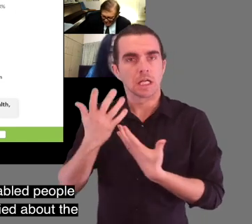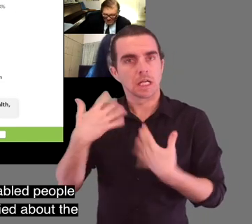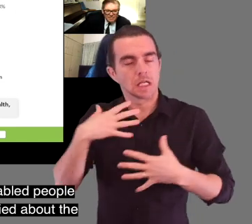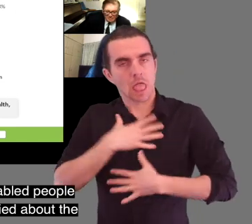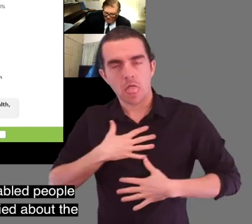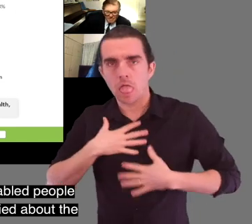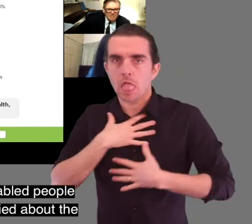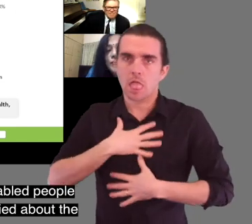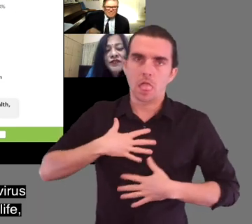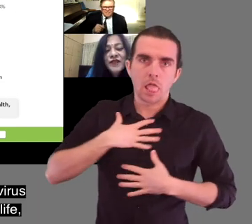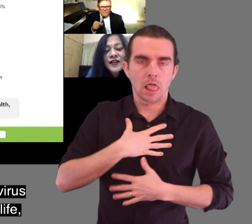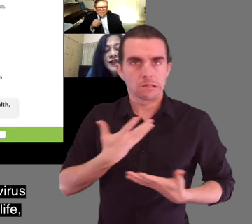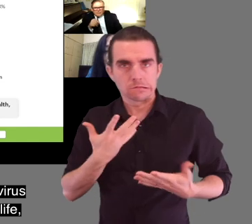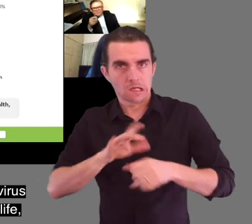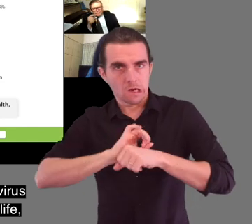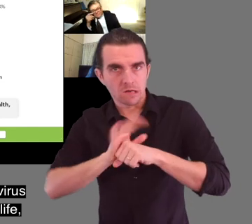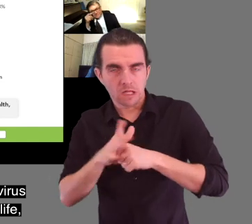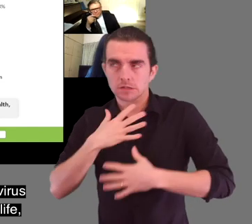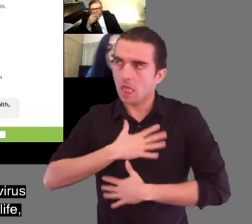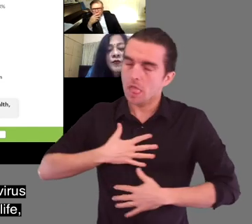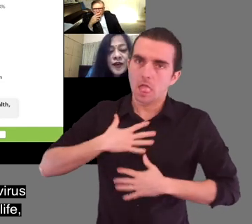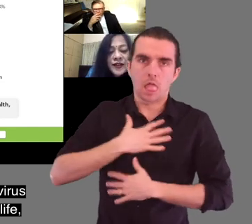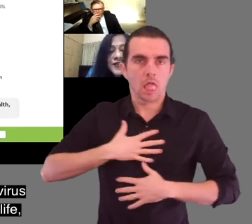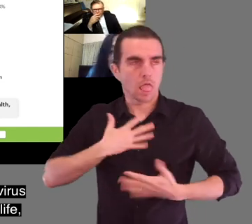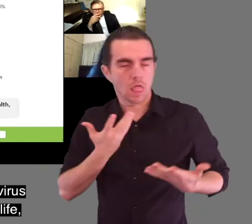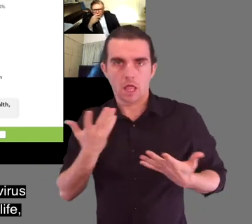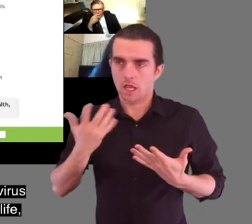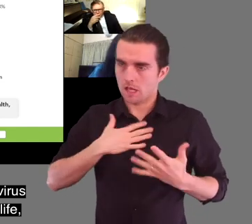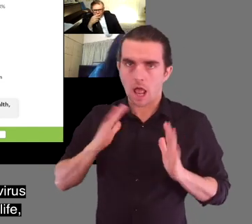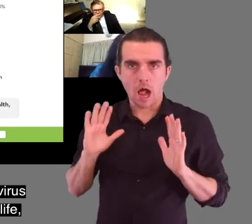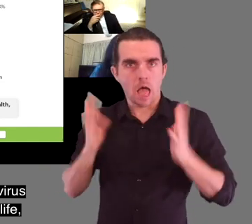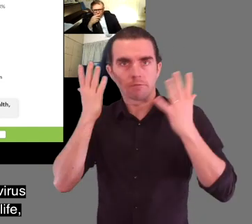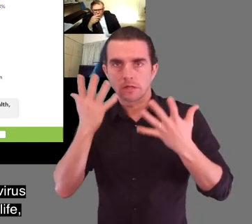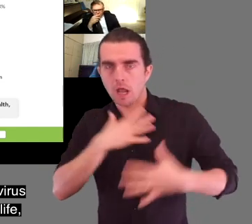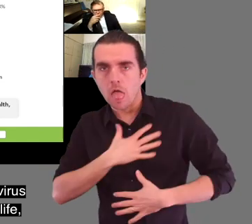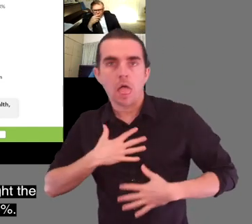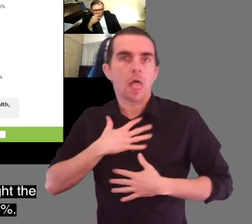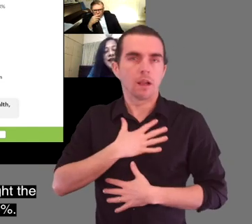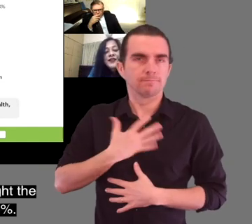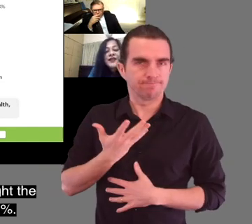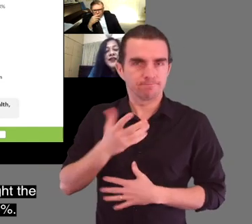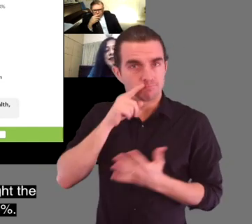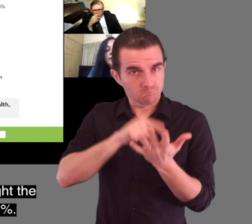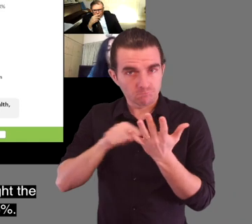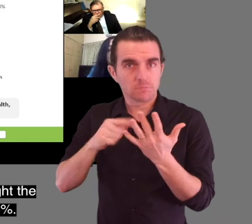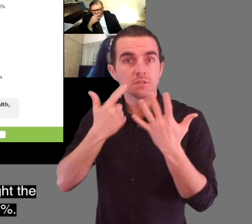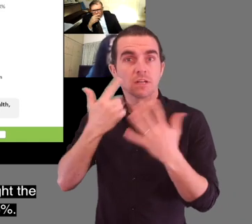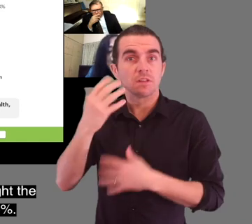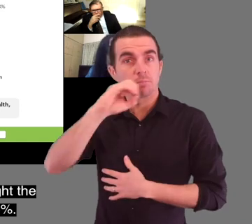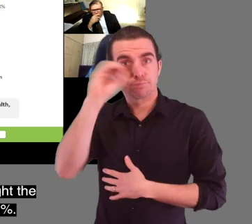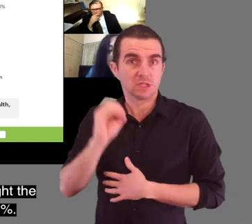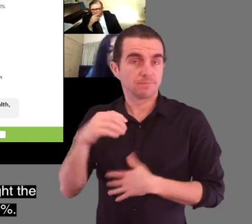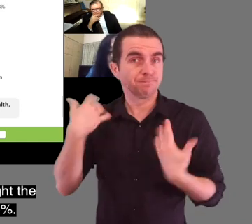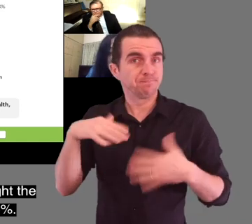or somewhat worried about the fact that coronavirus is having on their life. And this study brought the